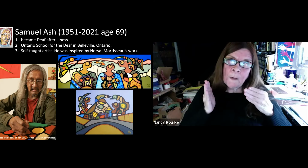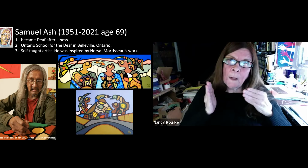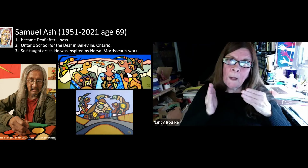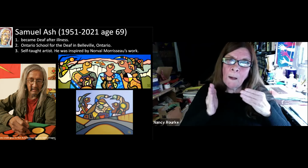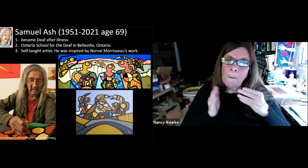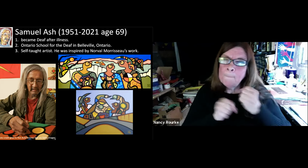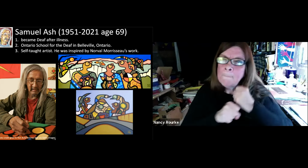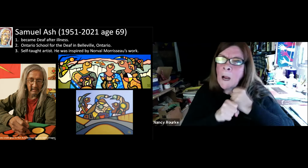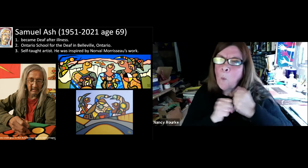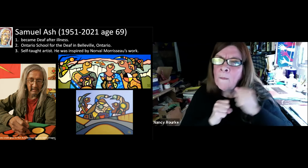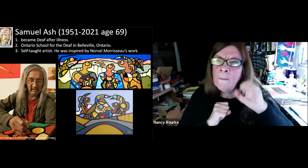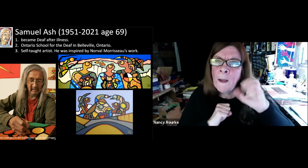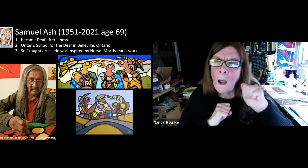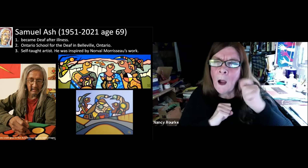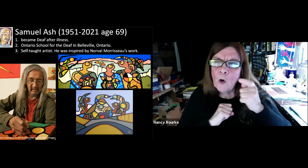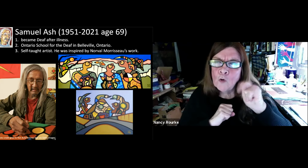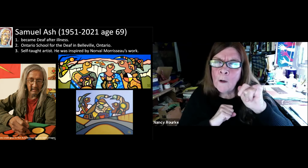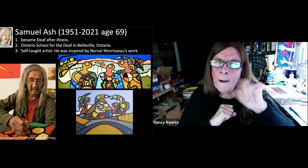And most of Samuels paintings.